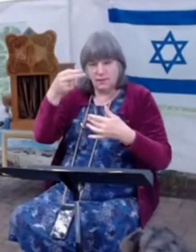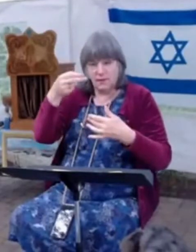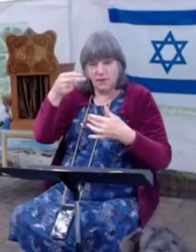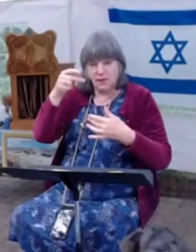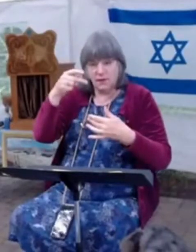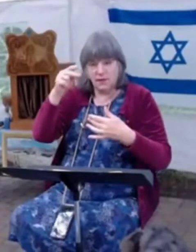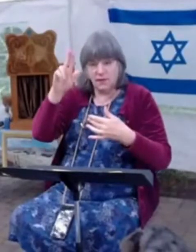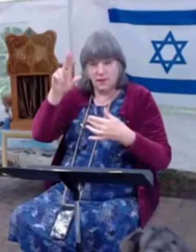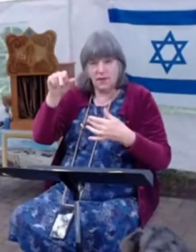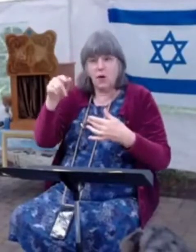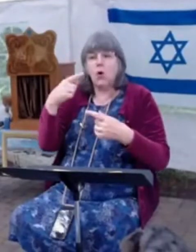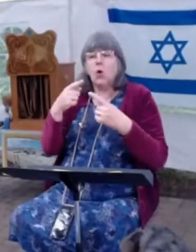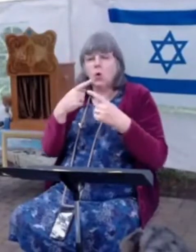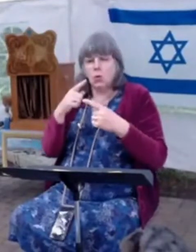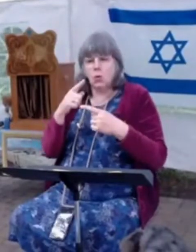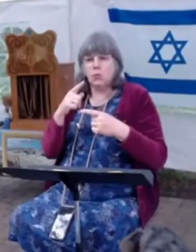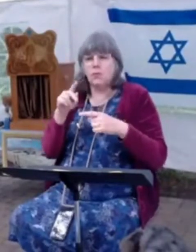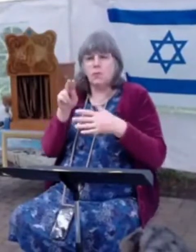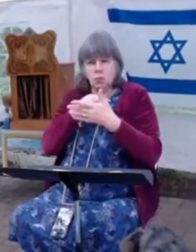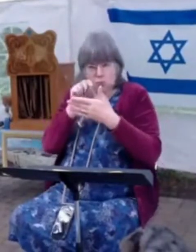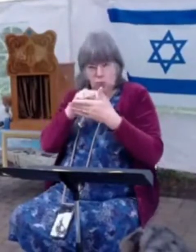that, 1st century